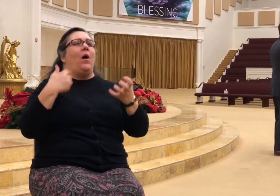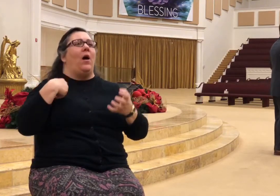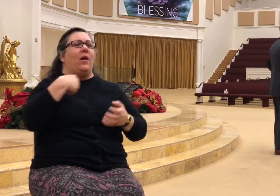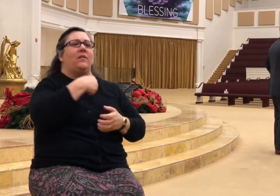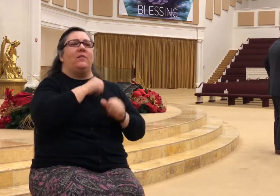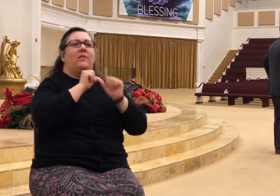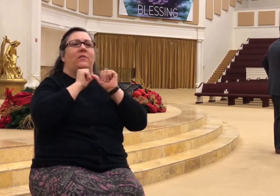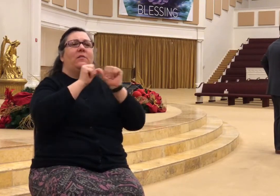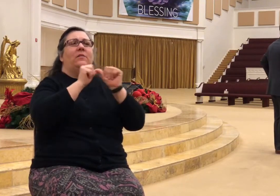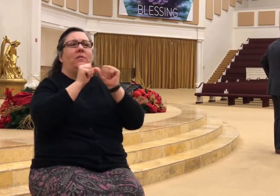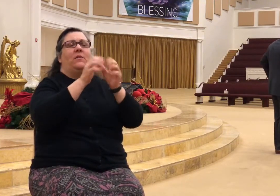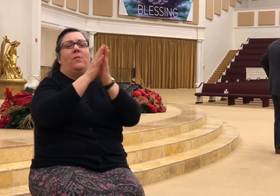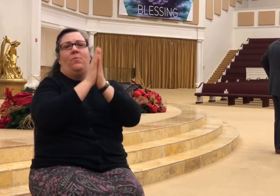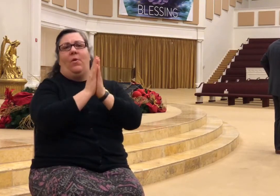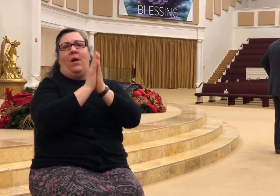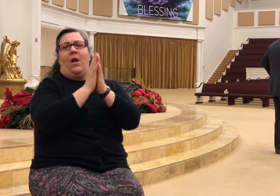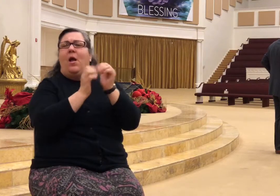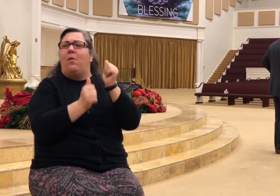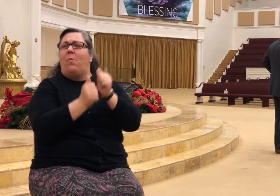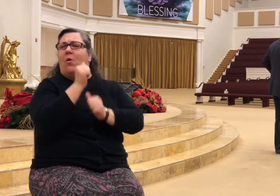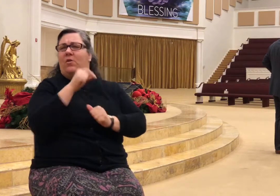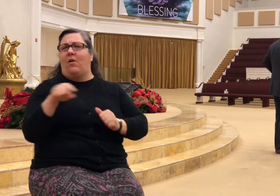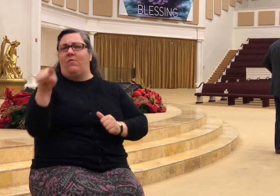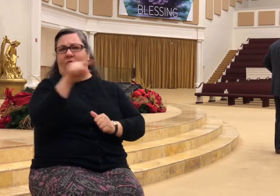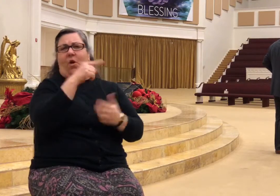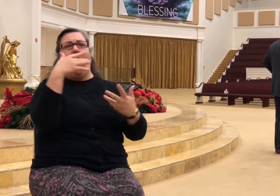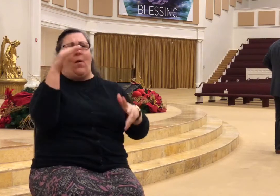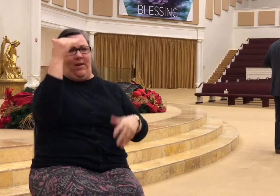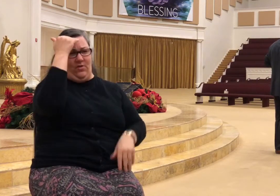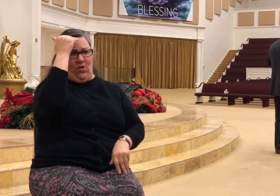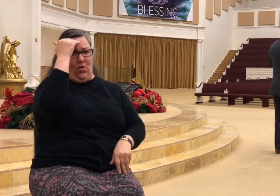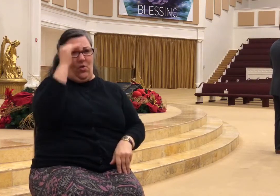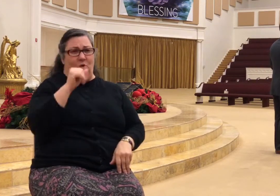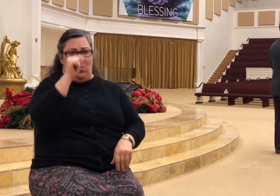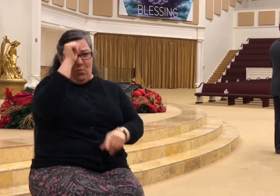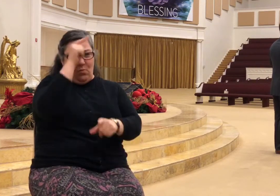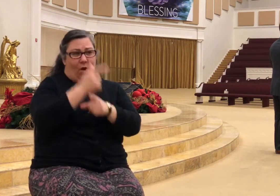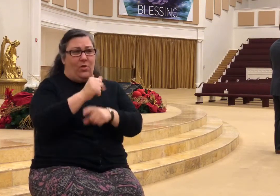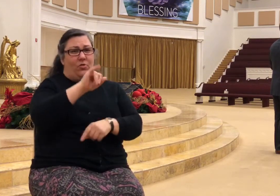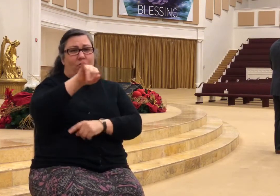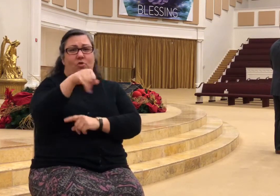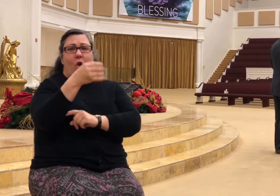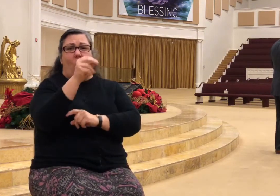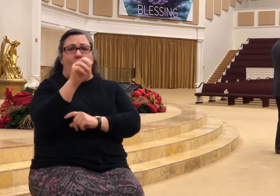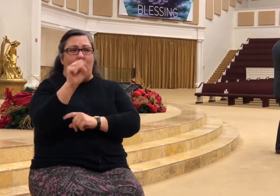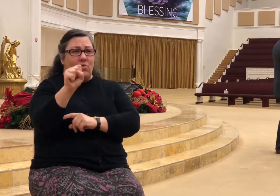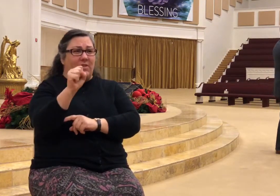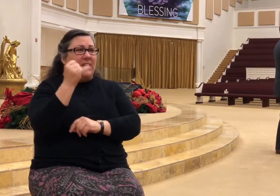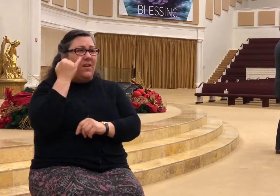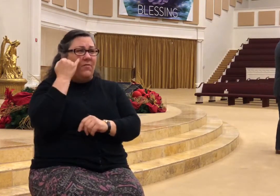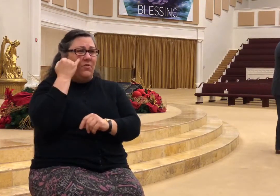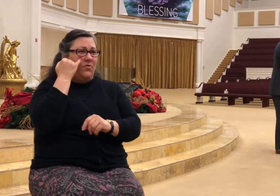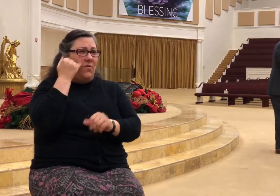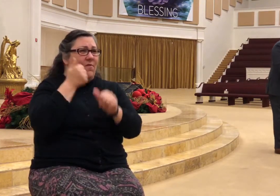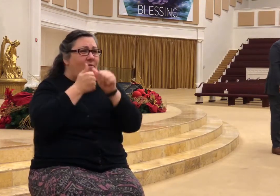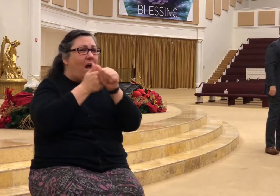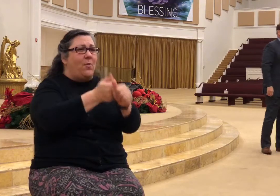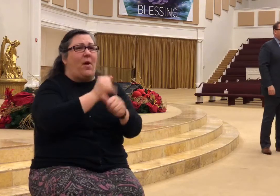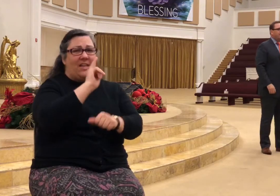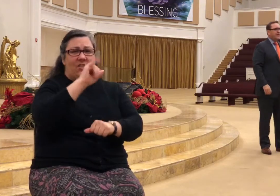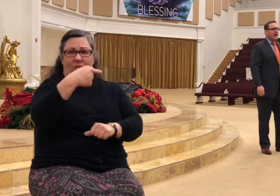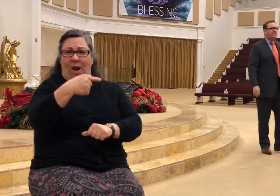prayer. As most of you probably know that follow the Joneses on Instagram,